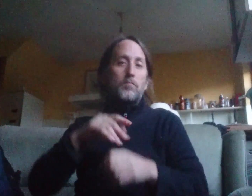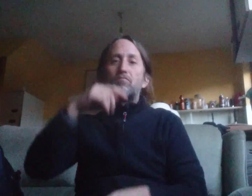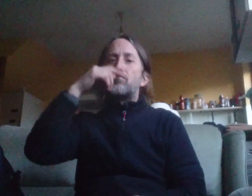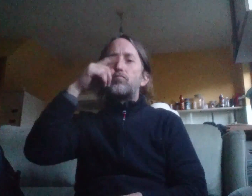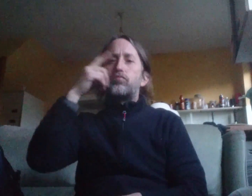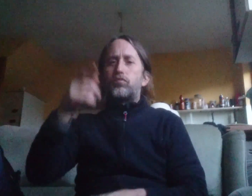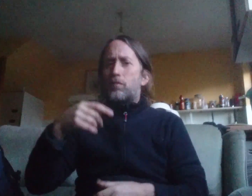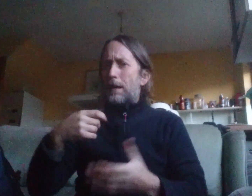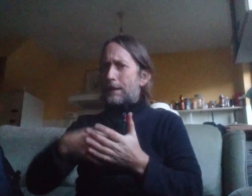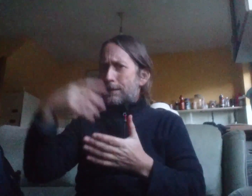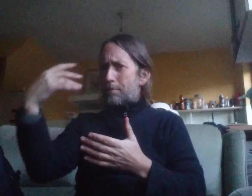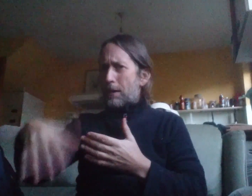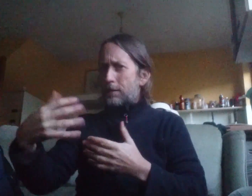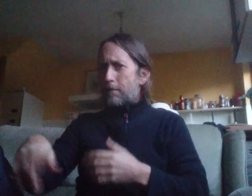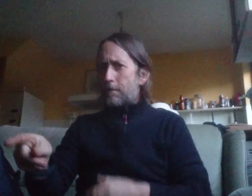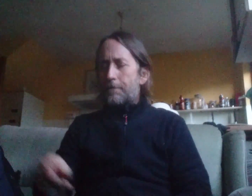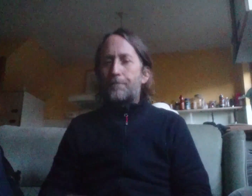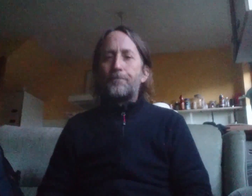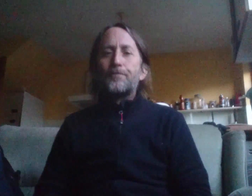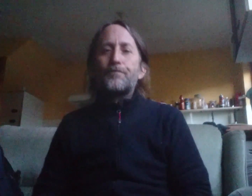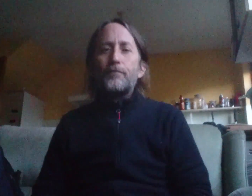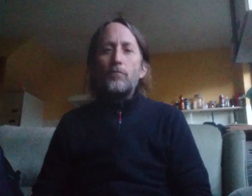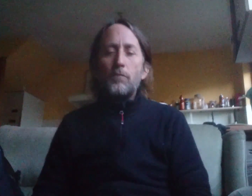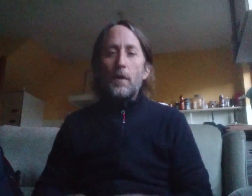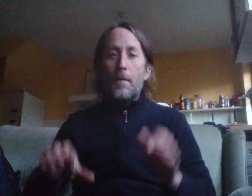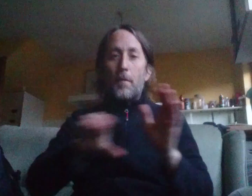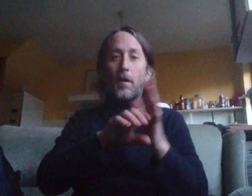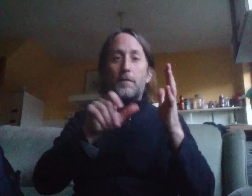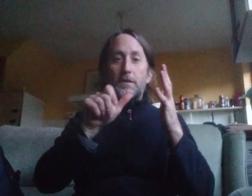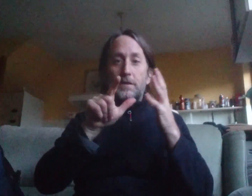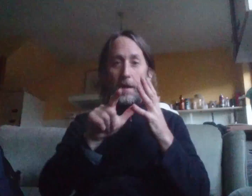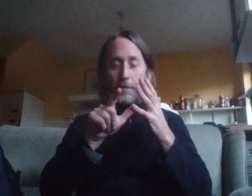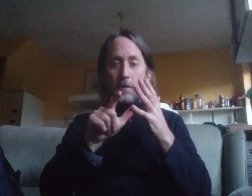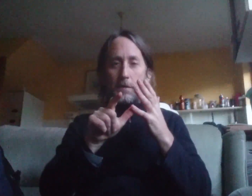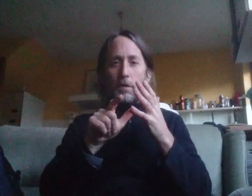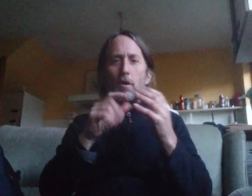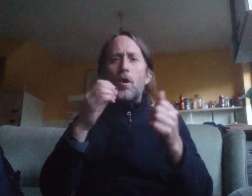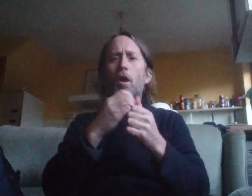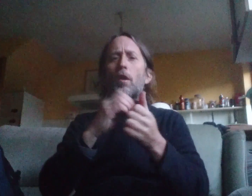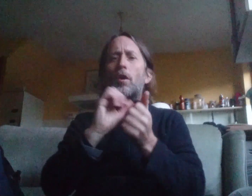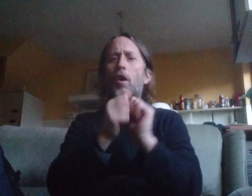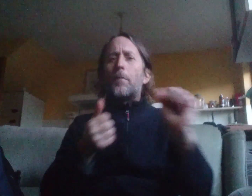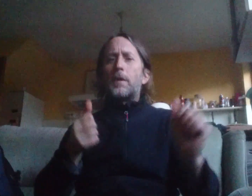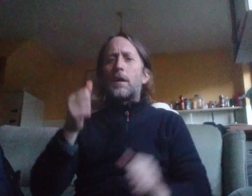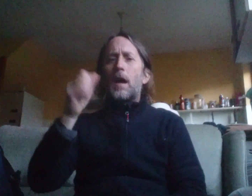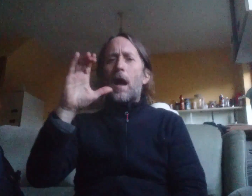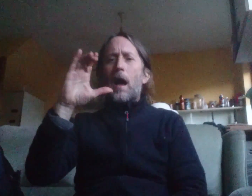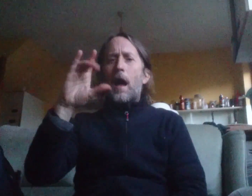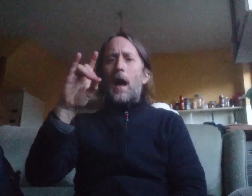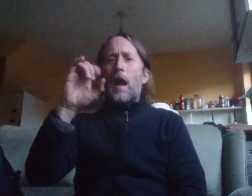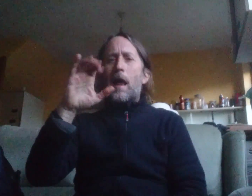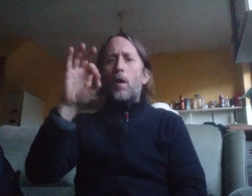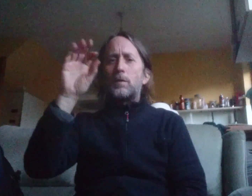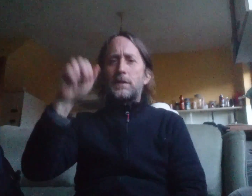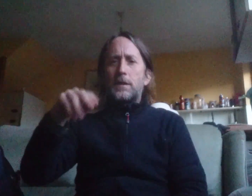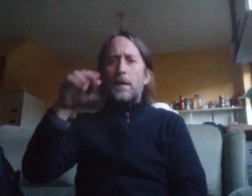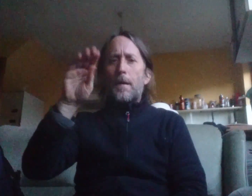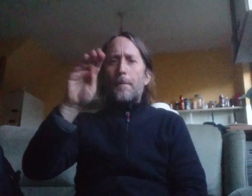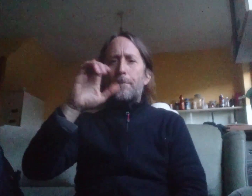Paragraph 7. Hamilton Beach redesigned the electric knife by inserting an open loop into the object's monolithic